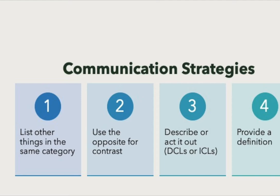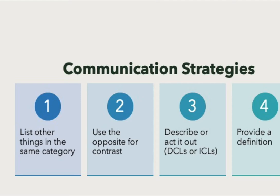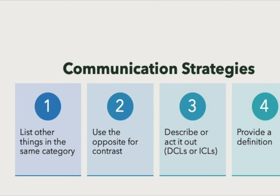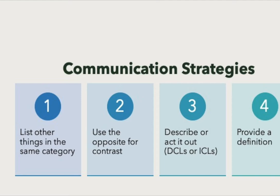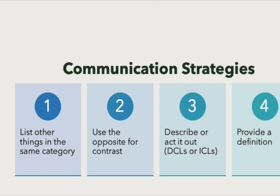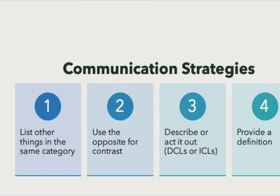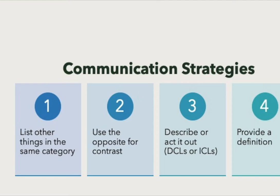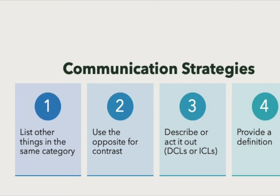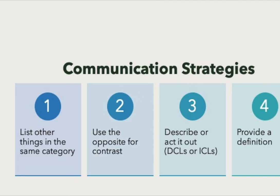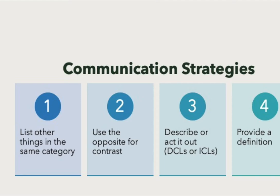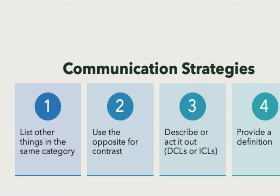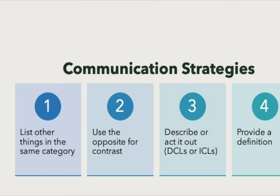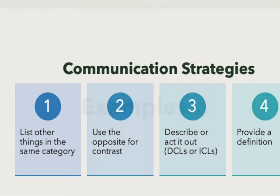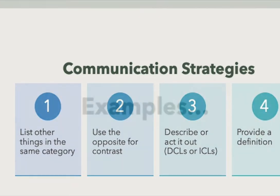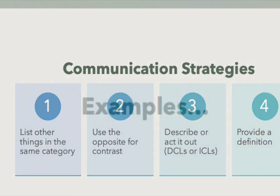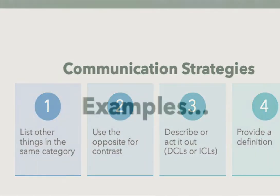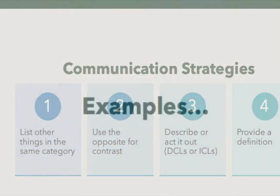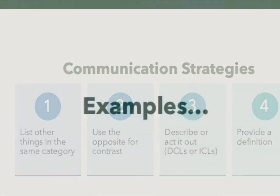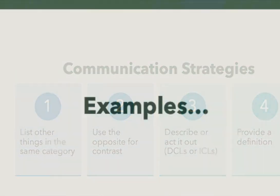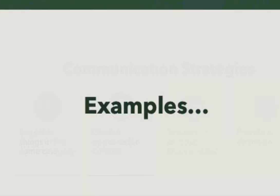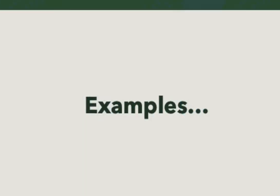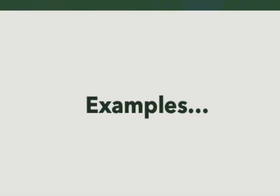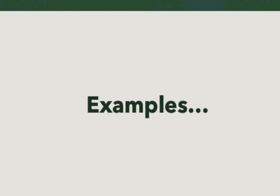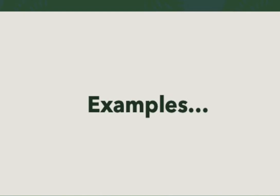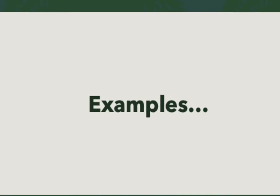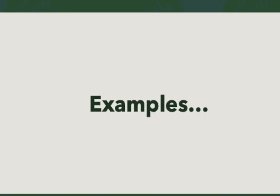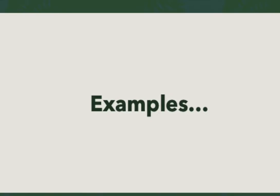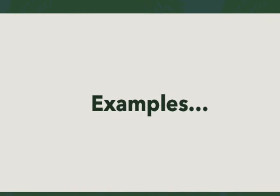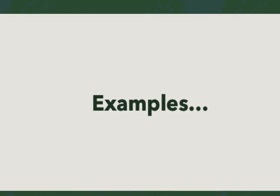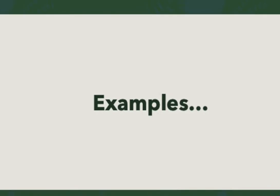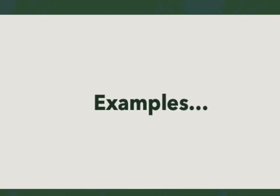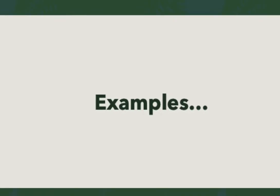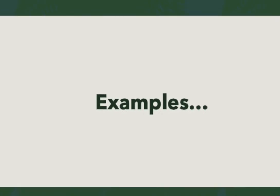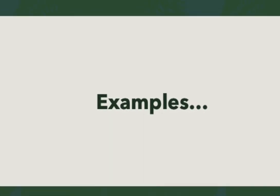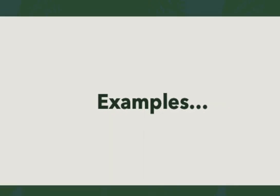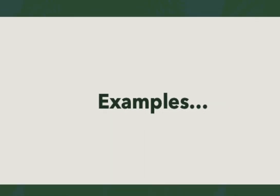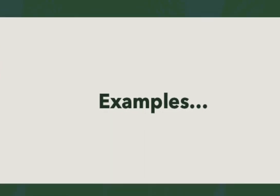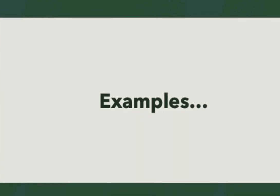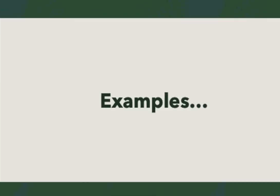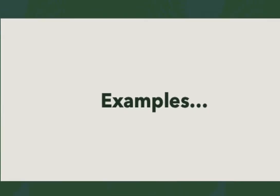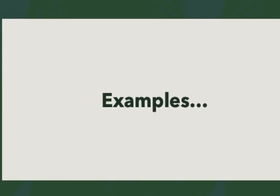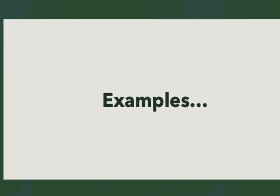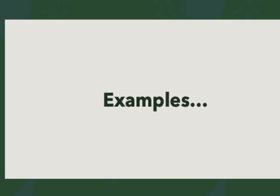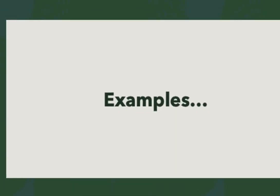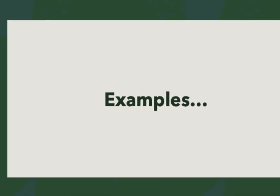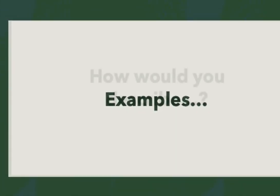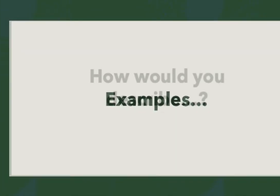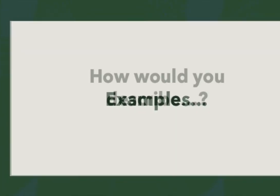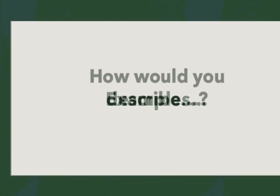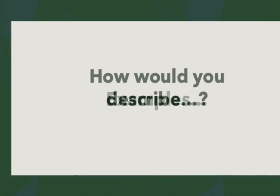try naming the thing. I will provide some examples of these strategies.